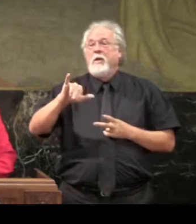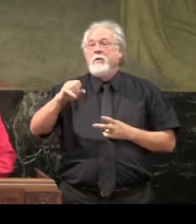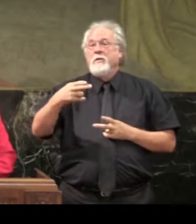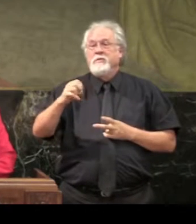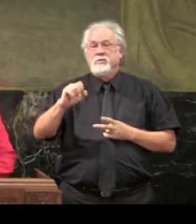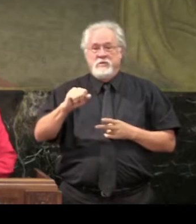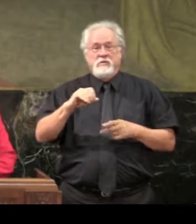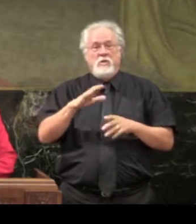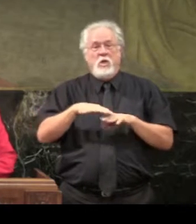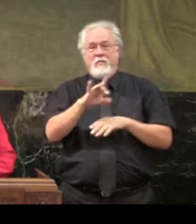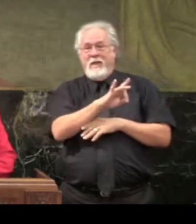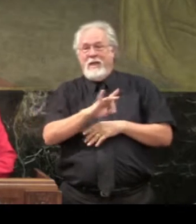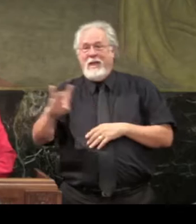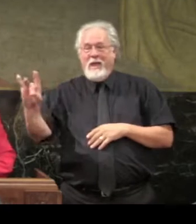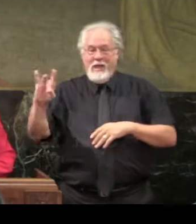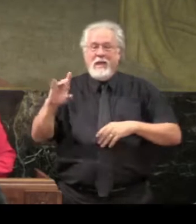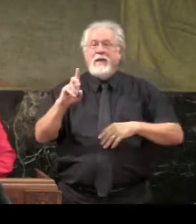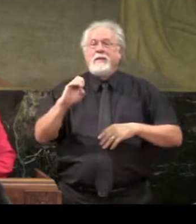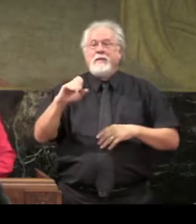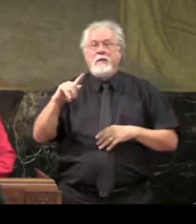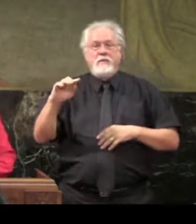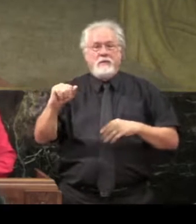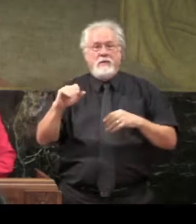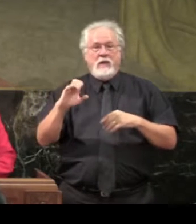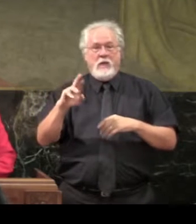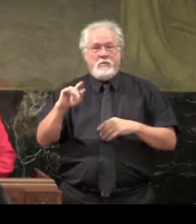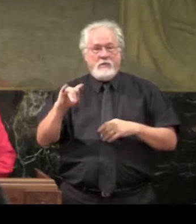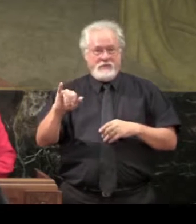In Louisiana, there are 56 parishes included.